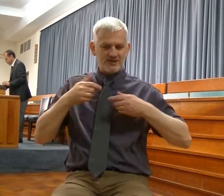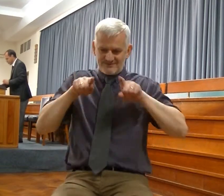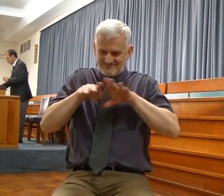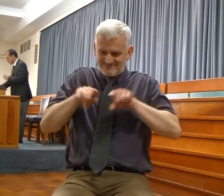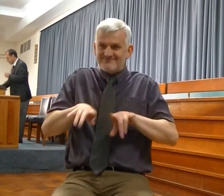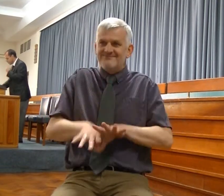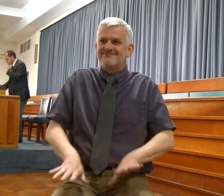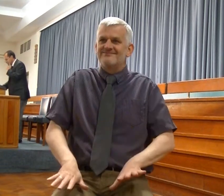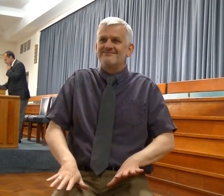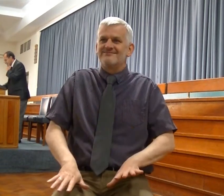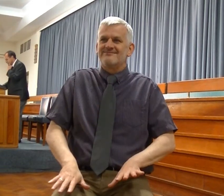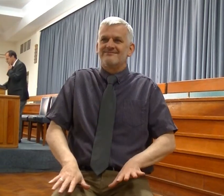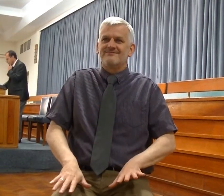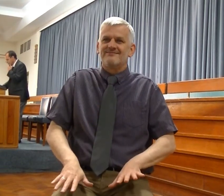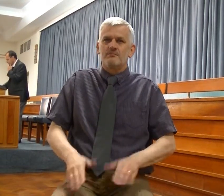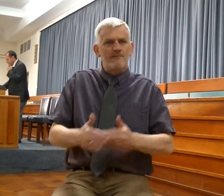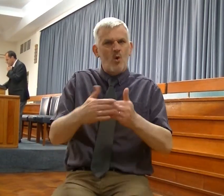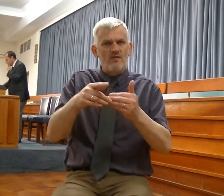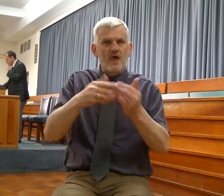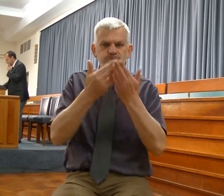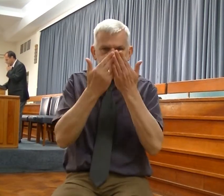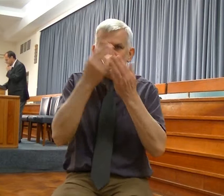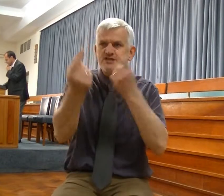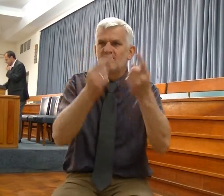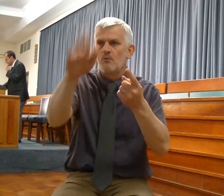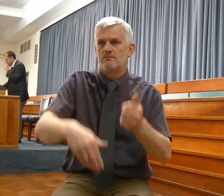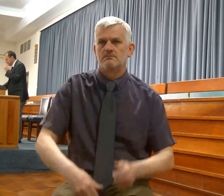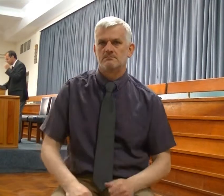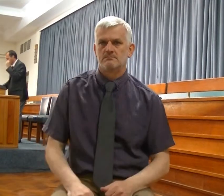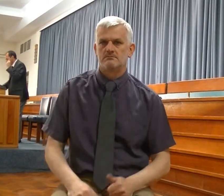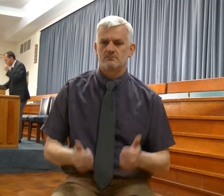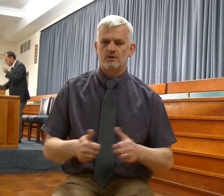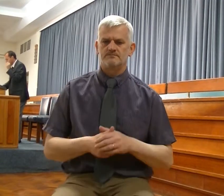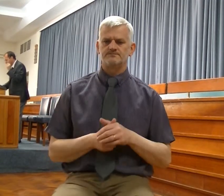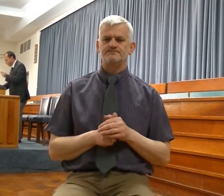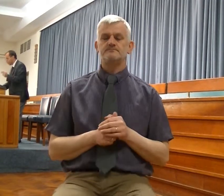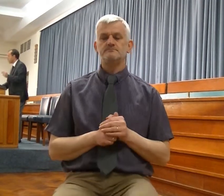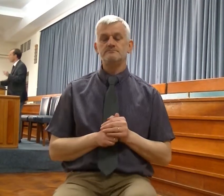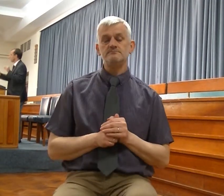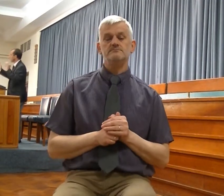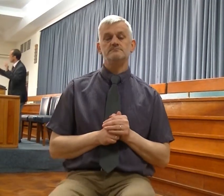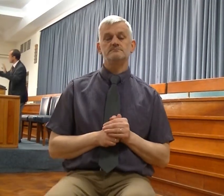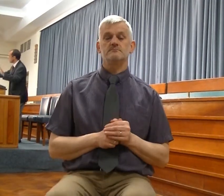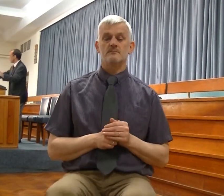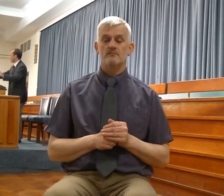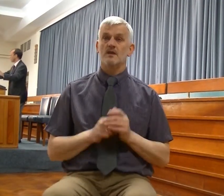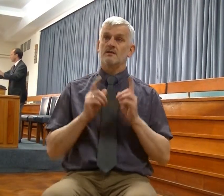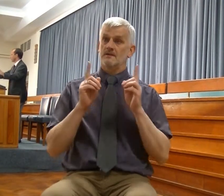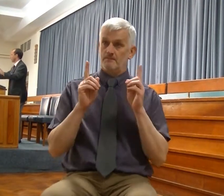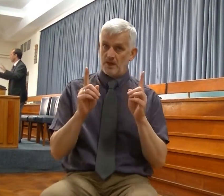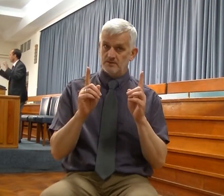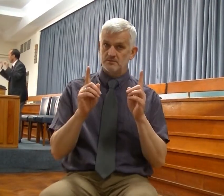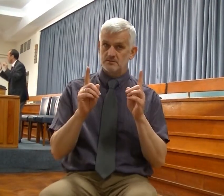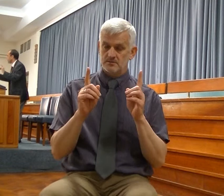but there is more to come. So this man has nothing to offer on that day. But when everyone